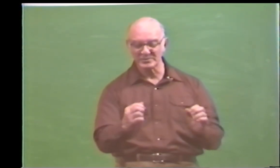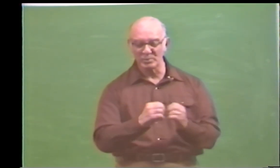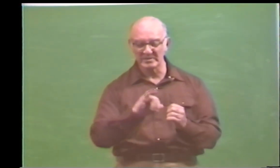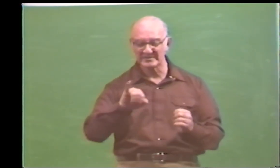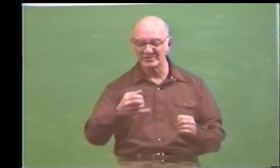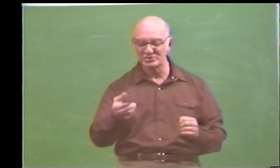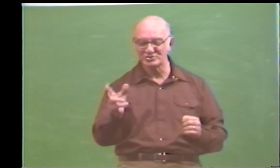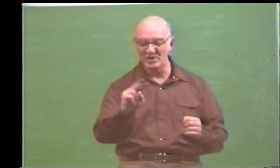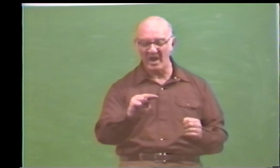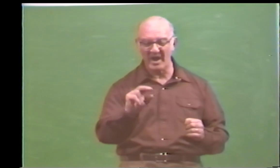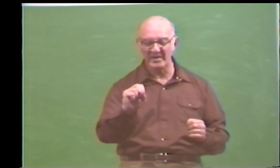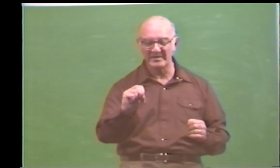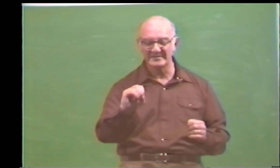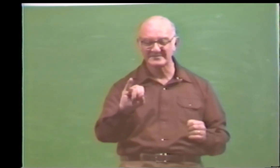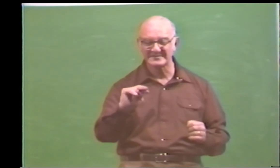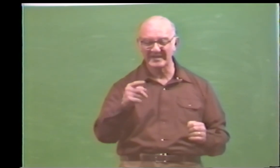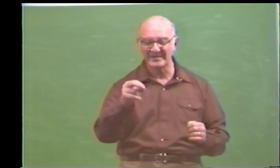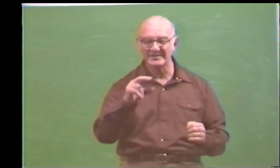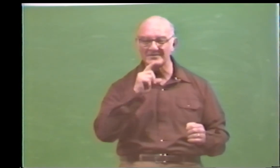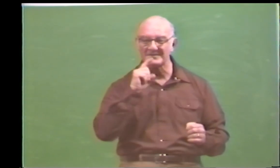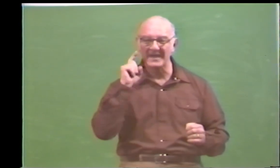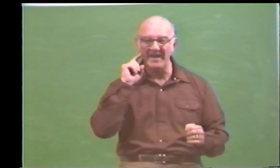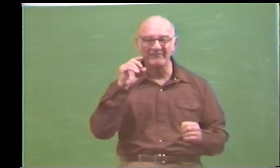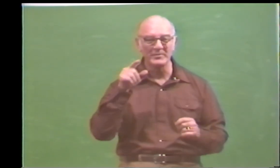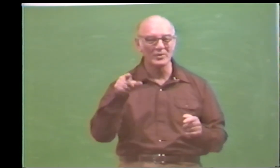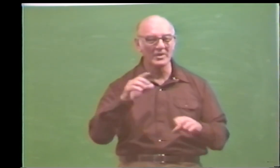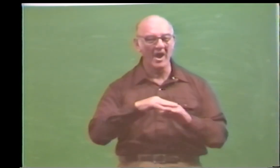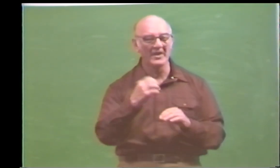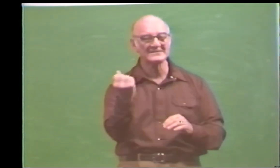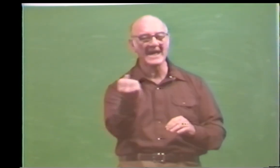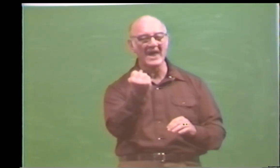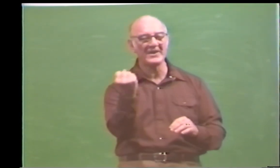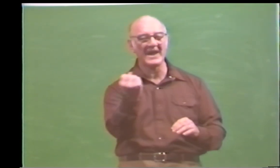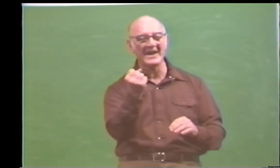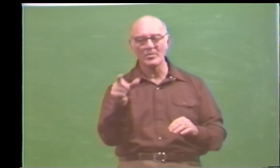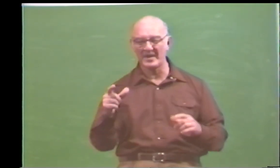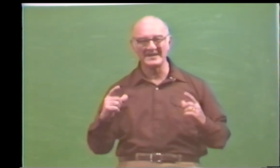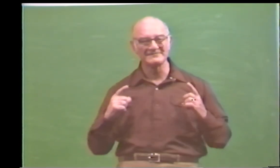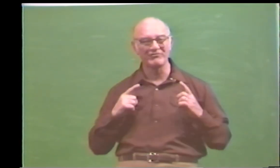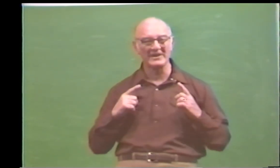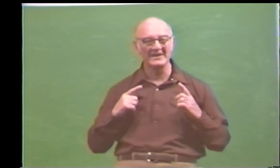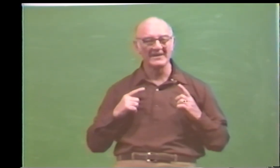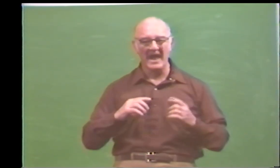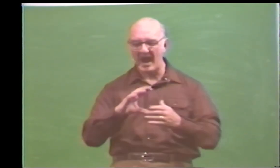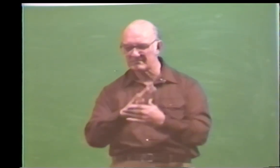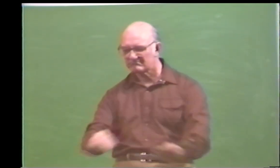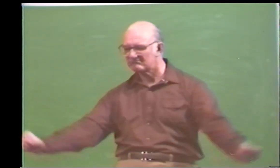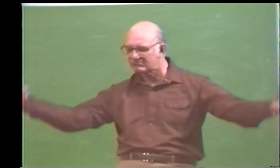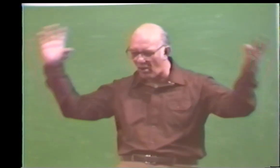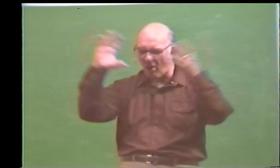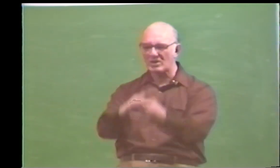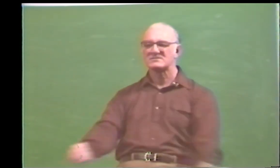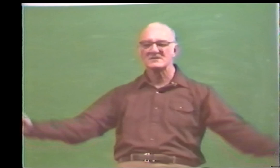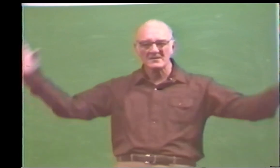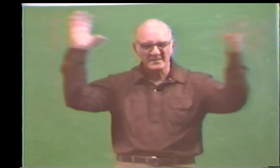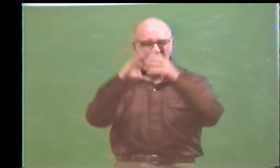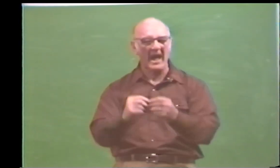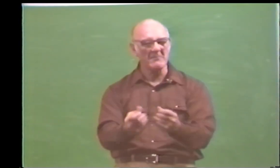with John Singer, the deaf mute, on a Saturday when he's free and talks about many,